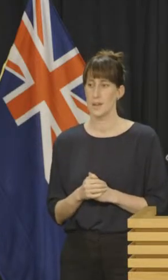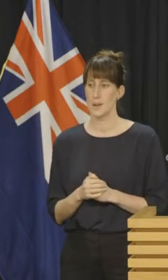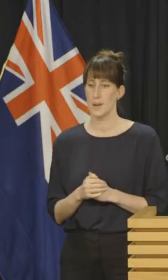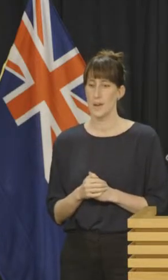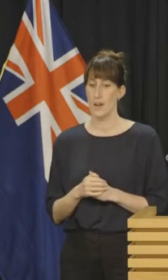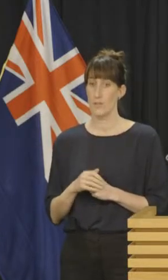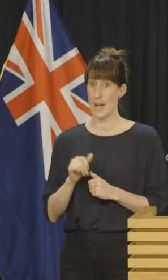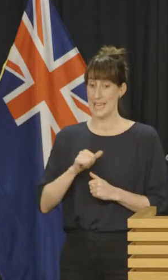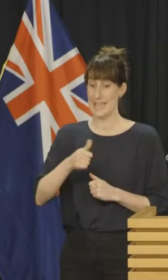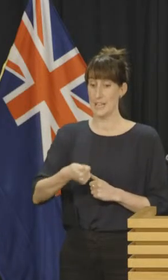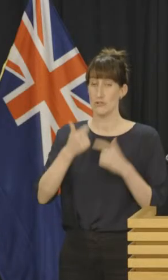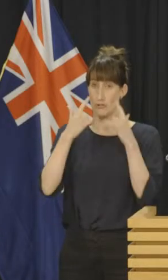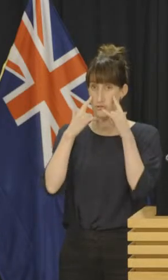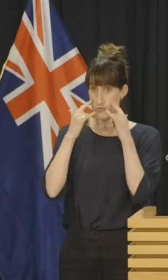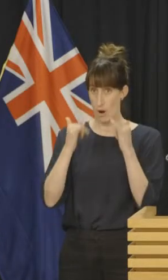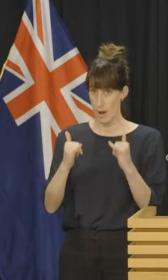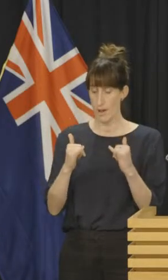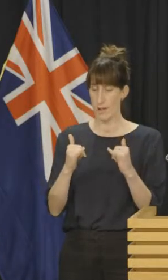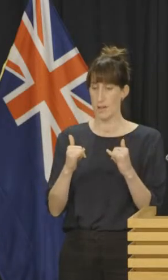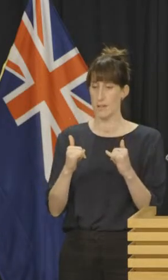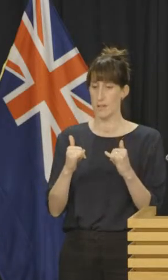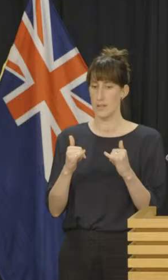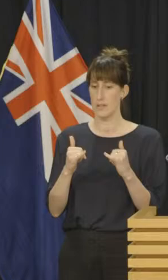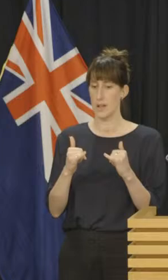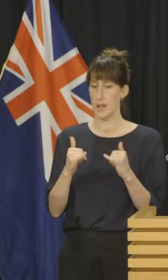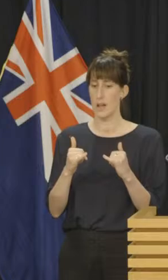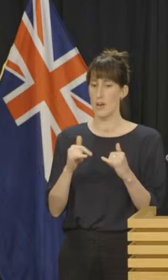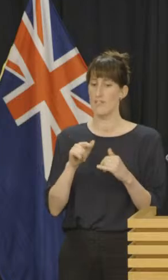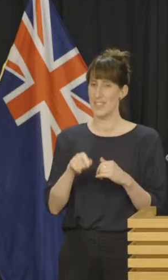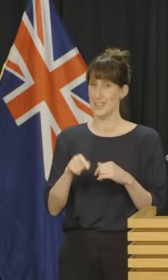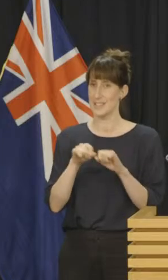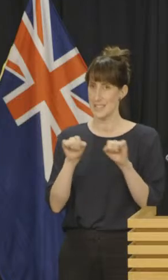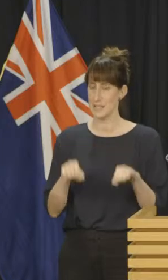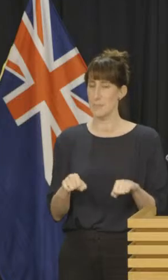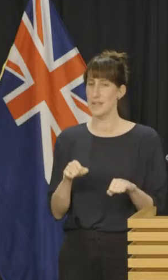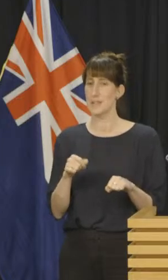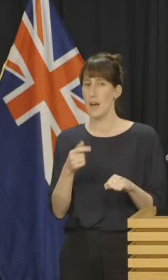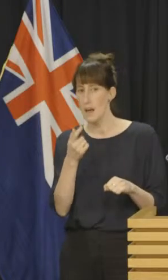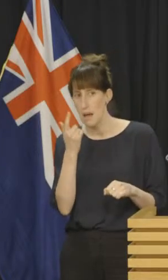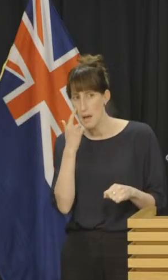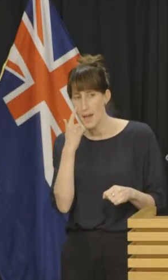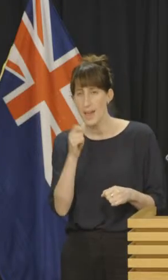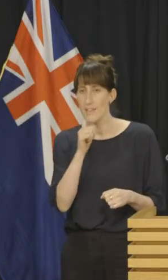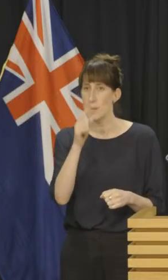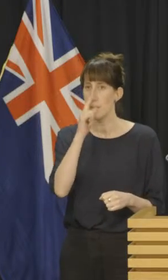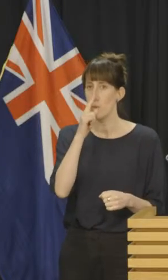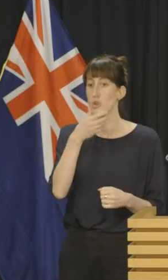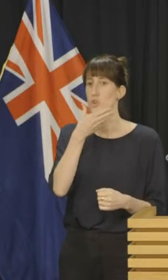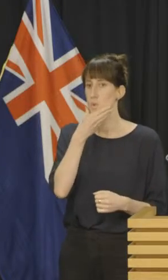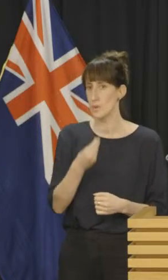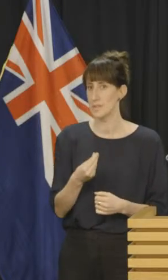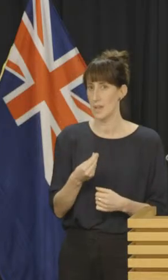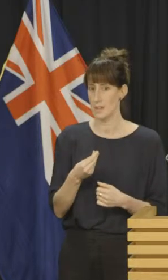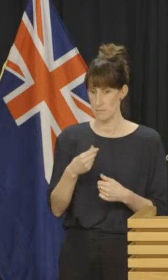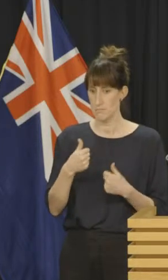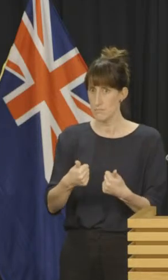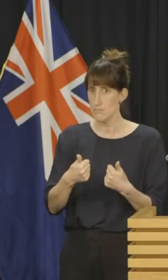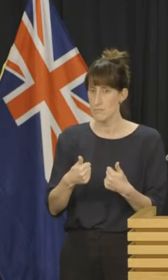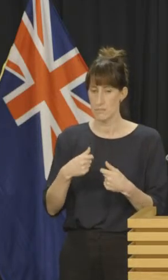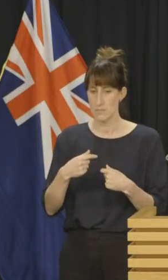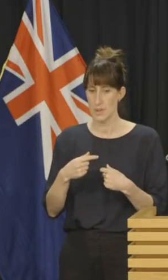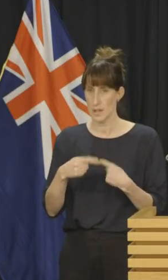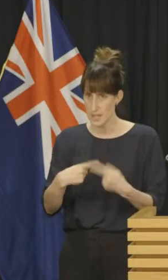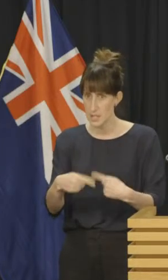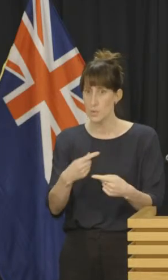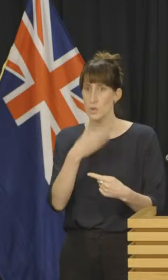the next trial is user response to that. So, you know, are people continuing to use it? Does it